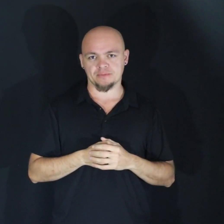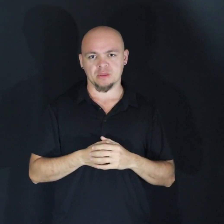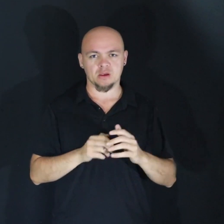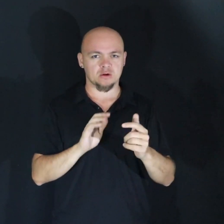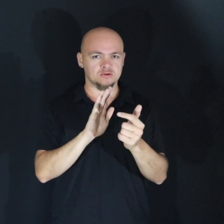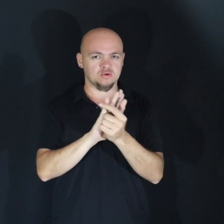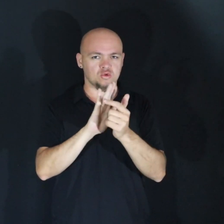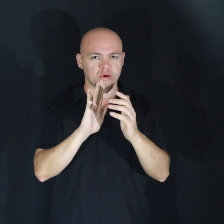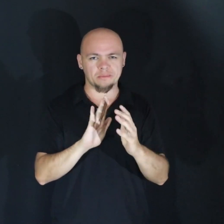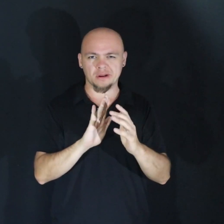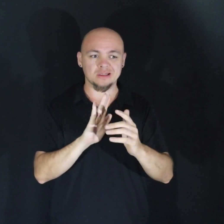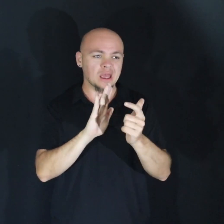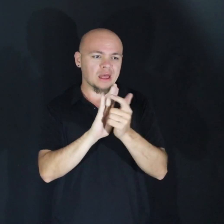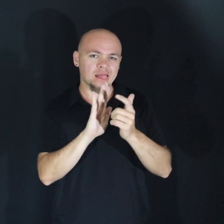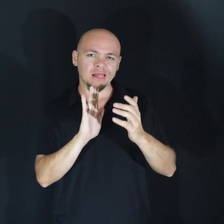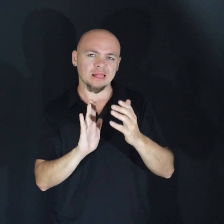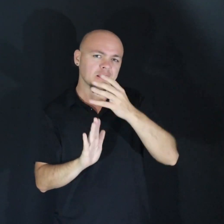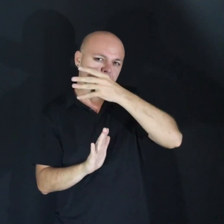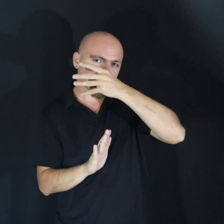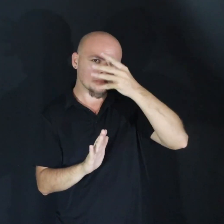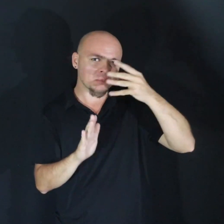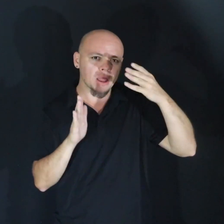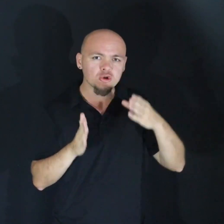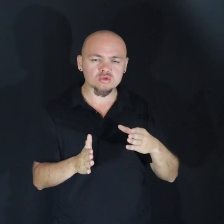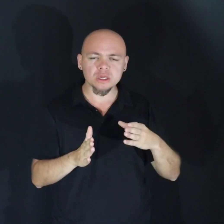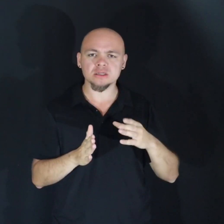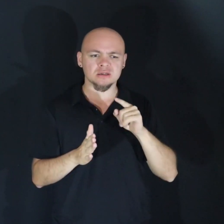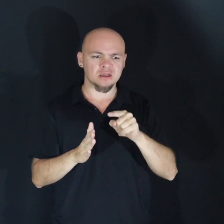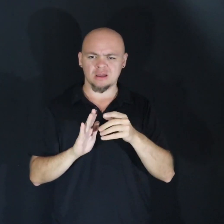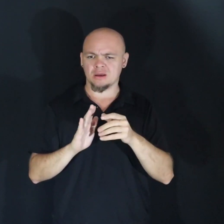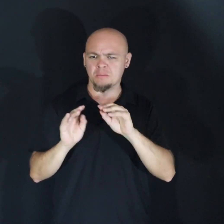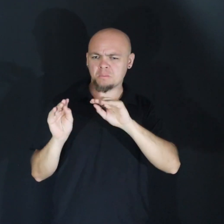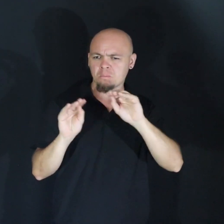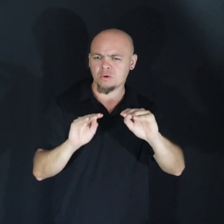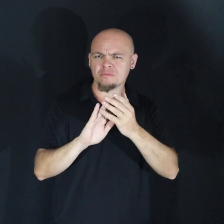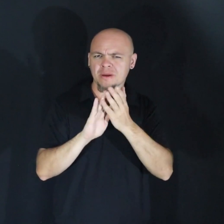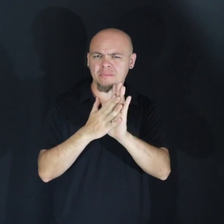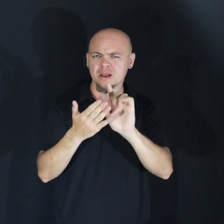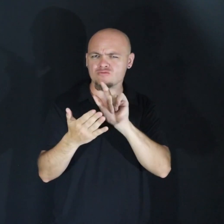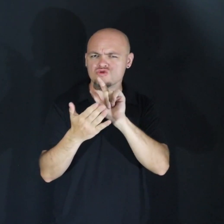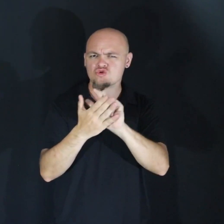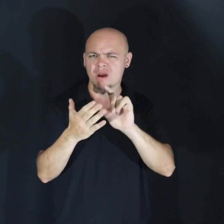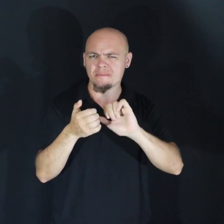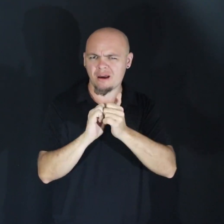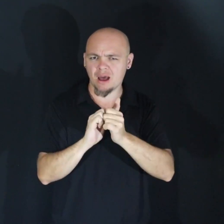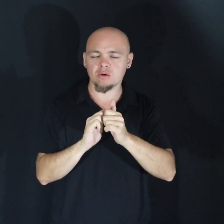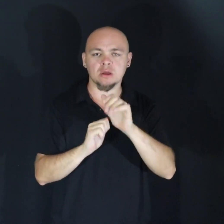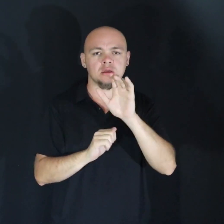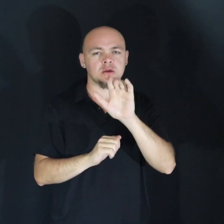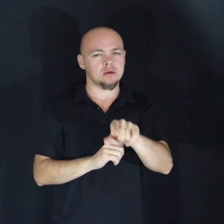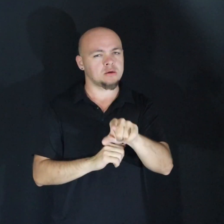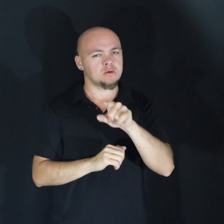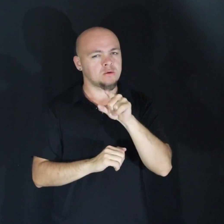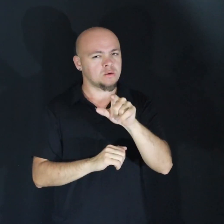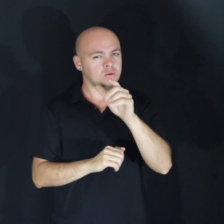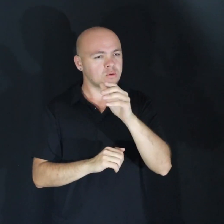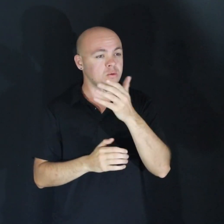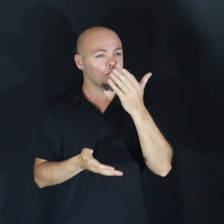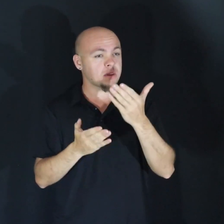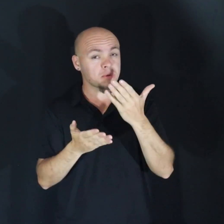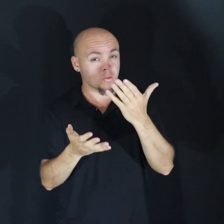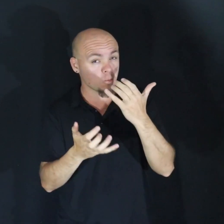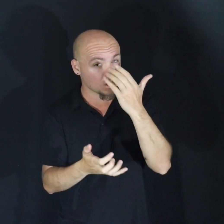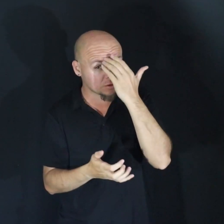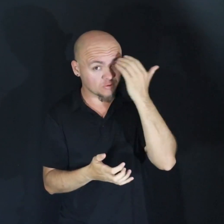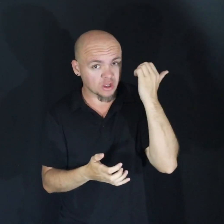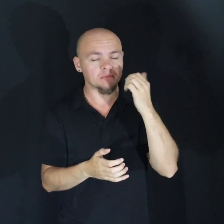Criminals, illegal aliens. How did movement become a crime? You might want to forget, but